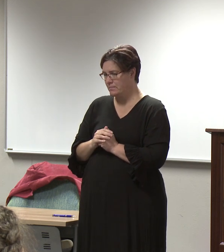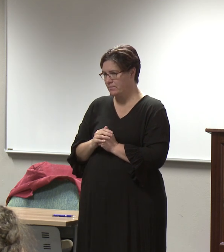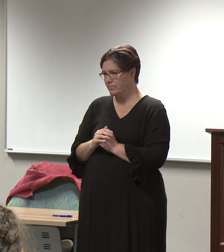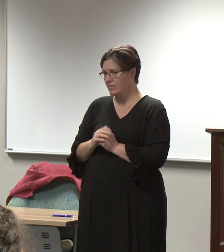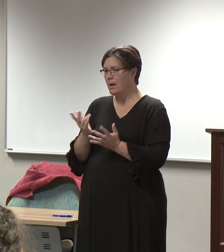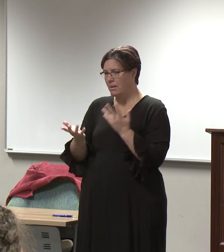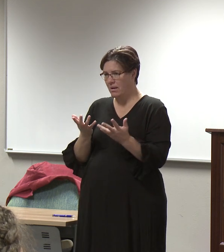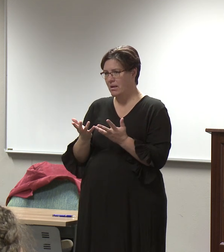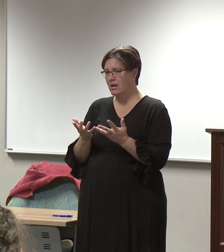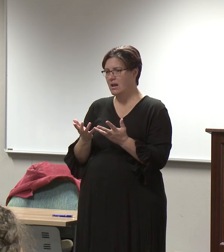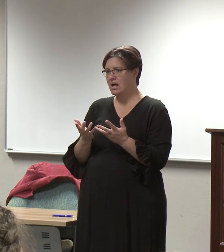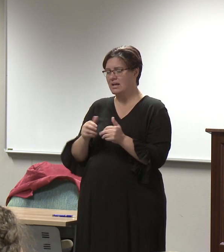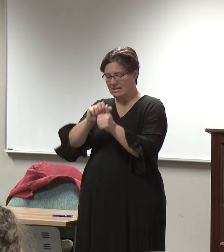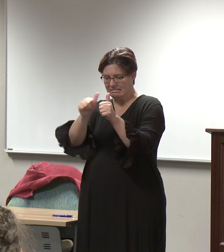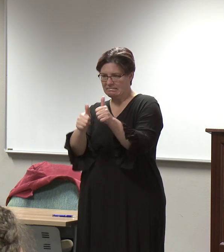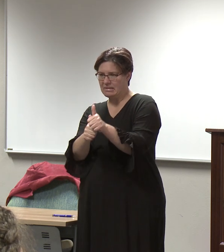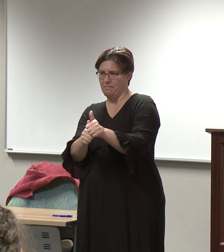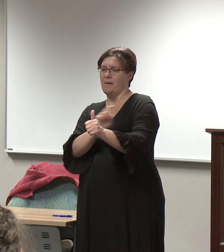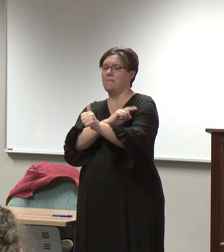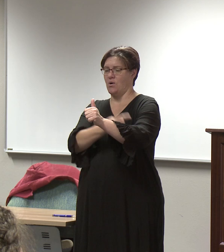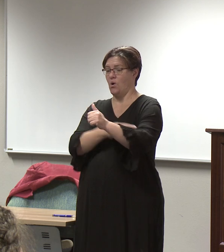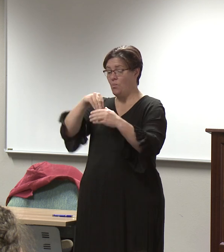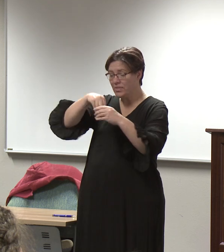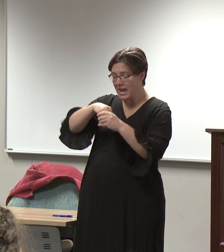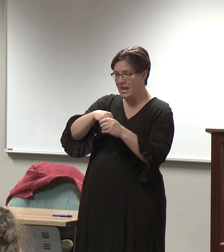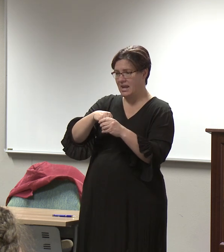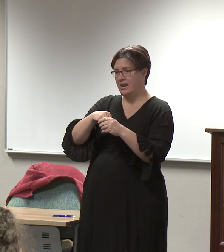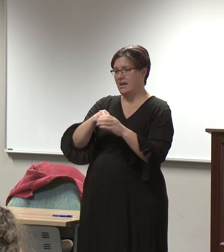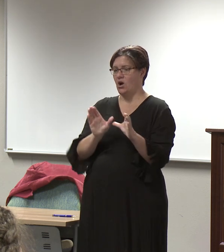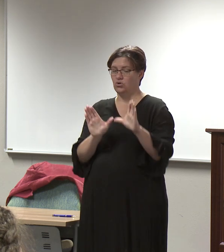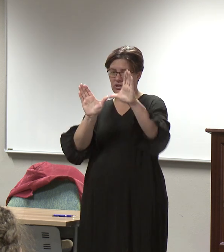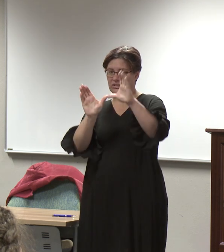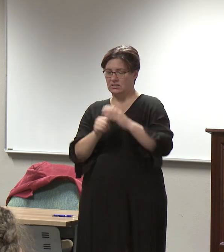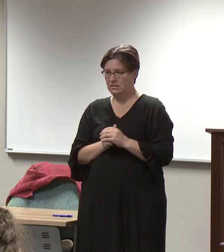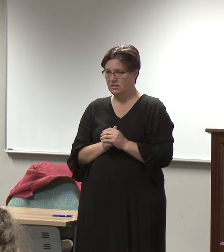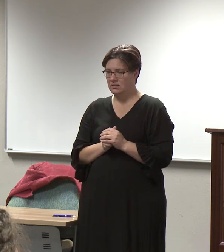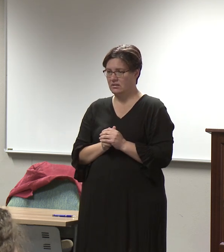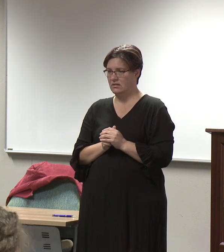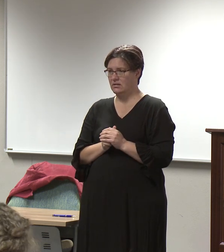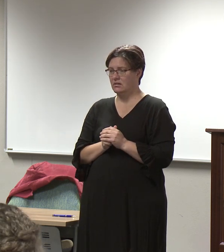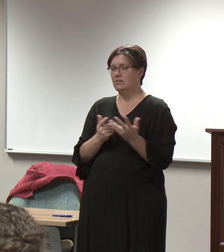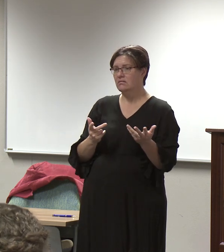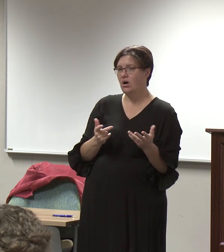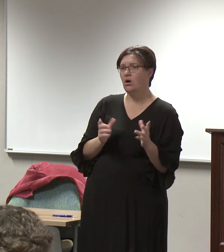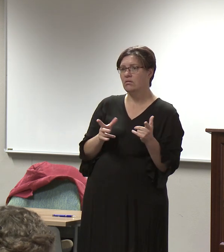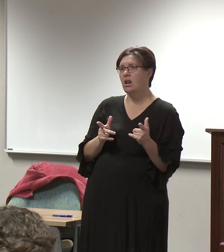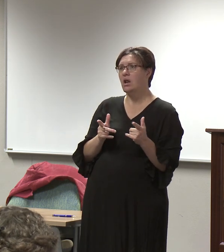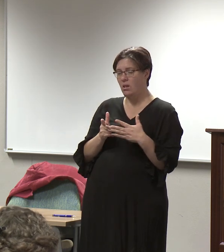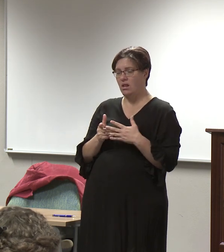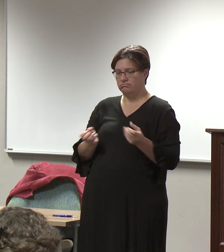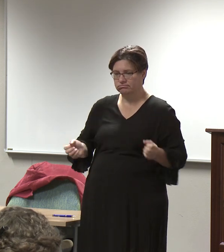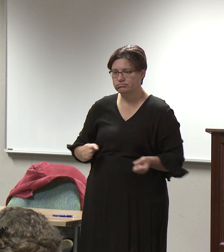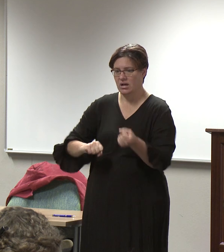become a sub-imperial power in the continent. So it will be victim of colonialism, and it will export